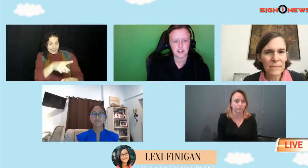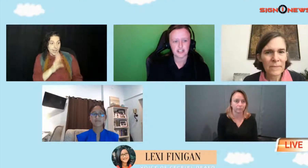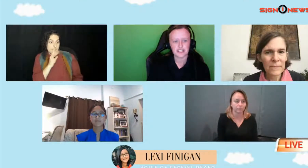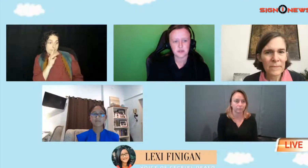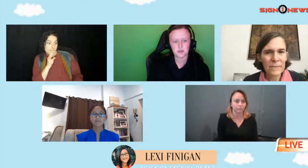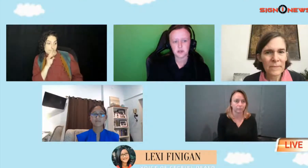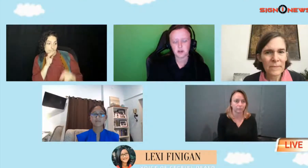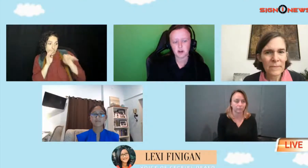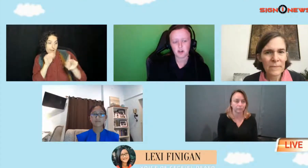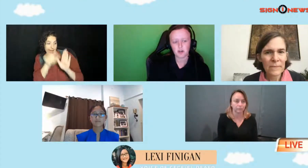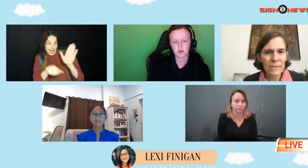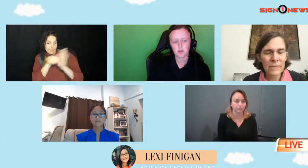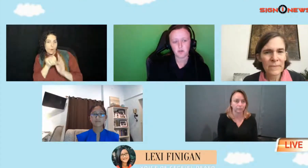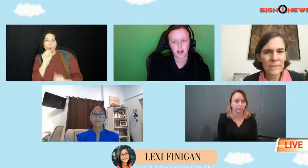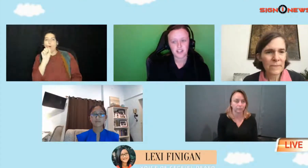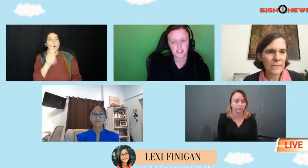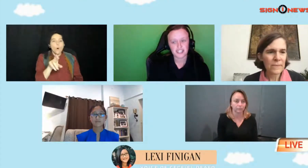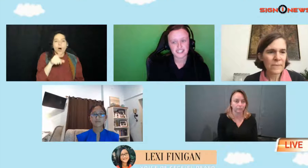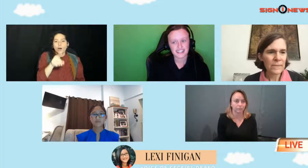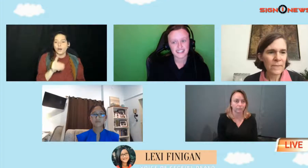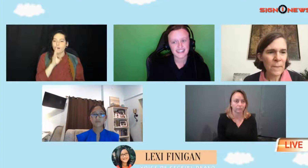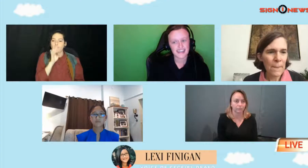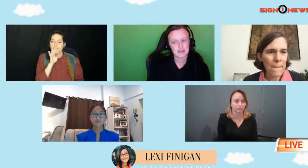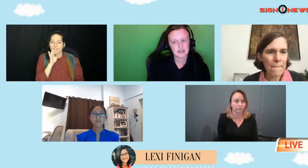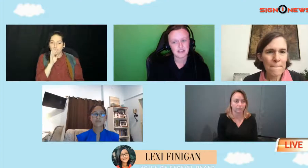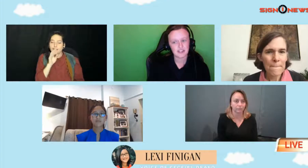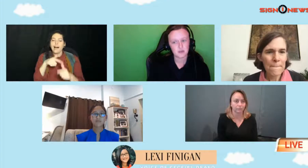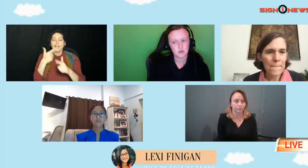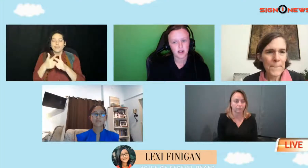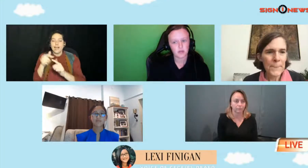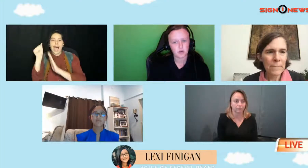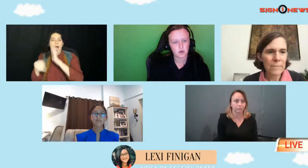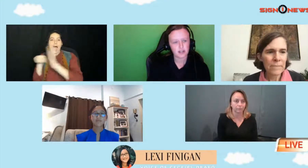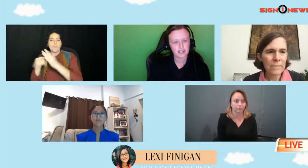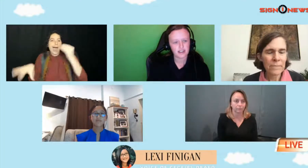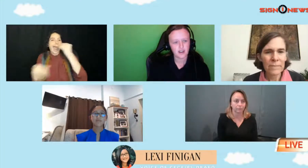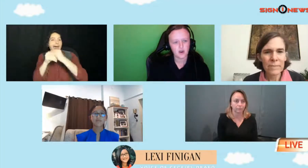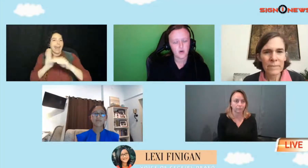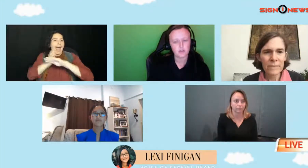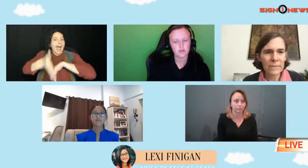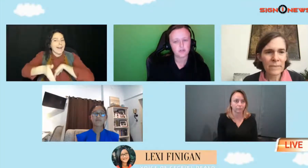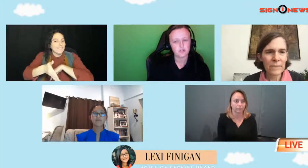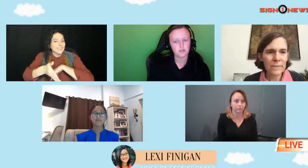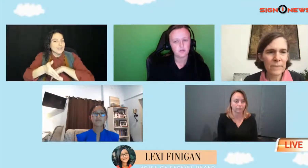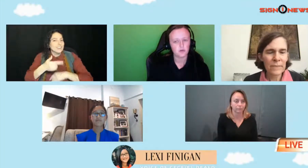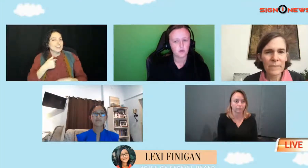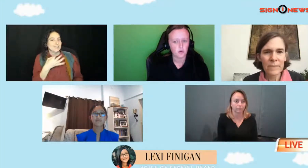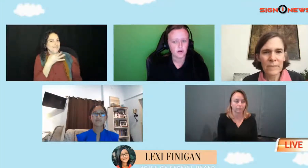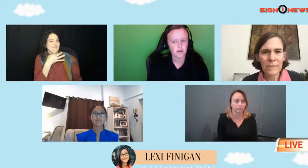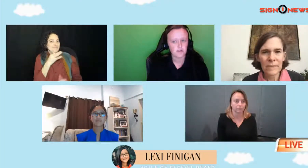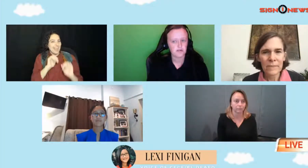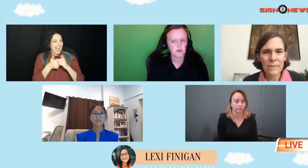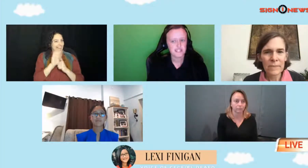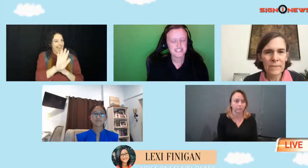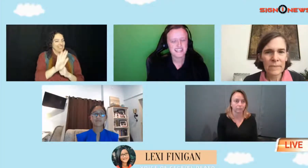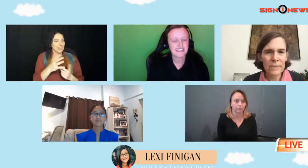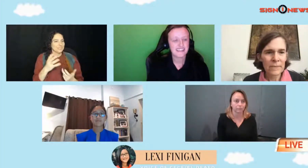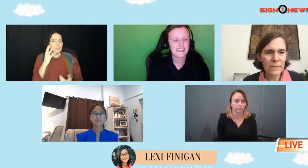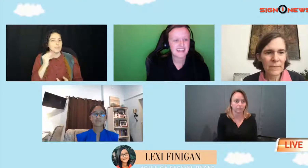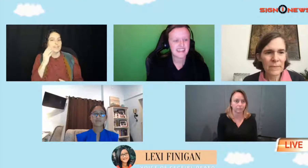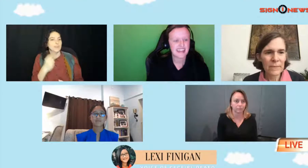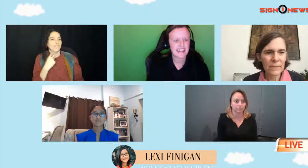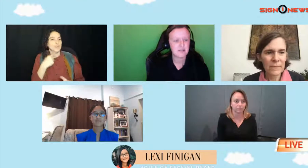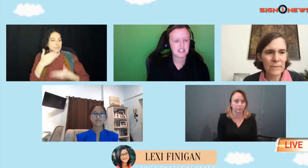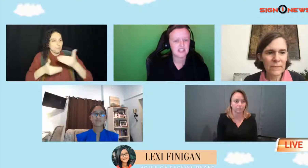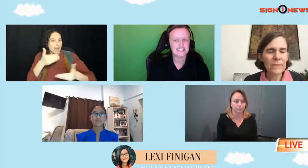When you're in the room, are you watching the animation while recording, or do you record your voice and then